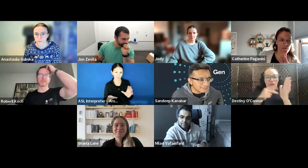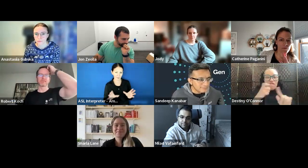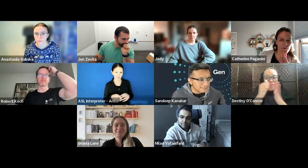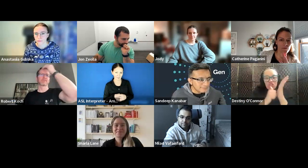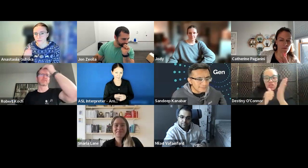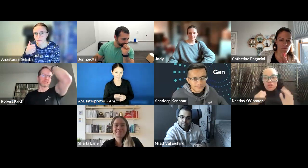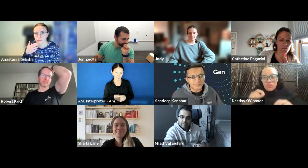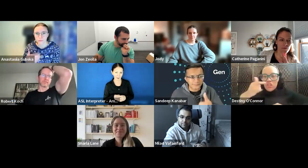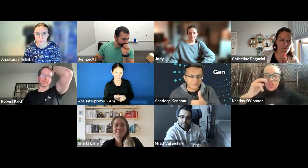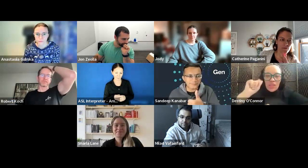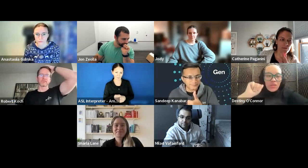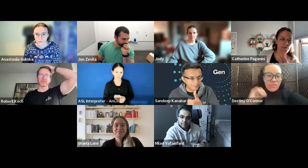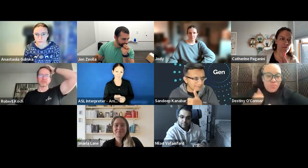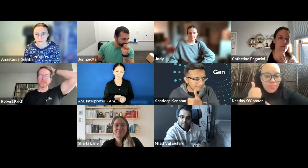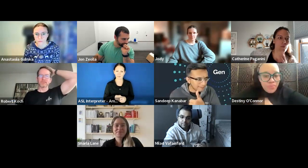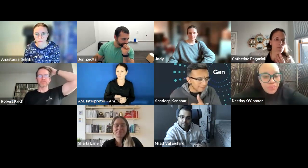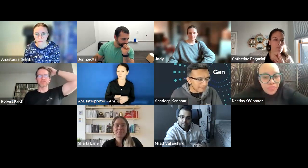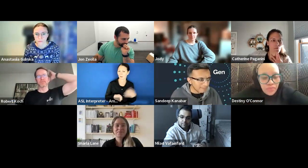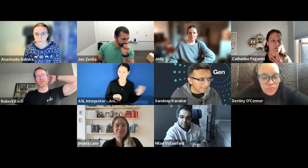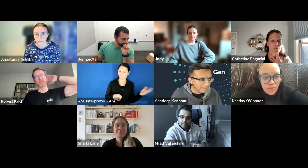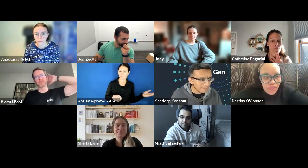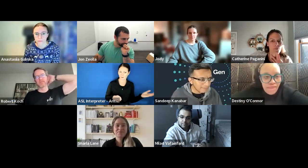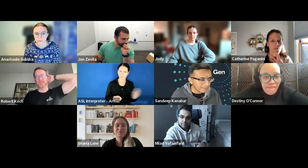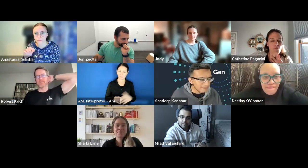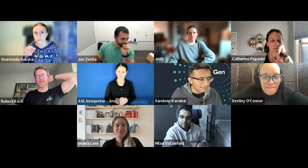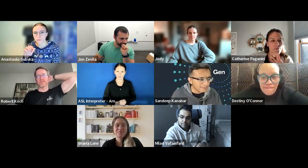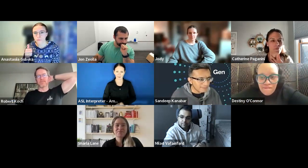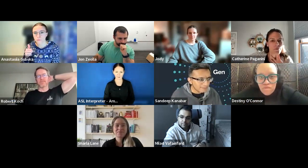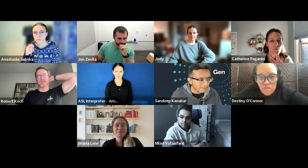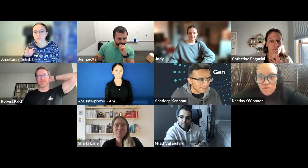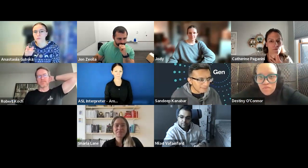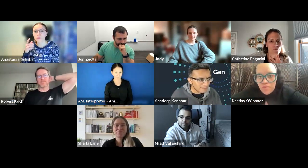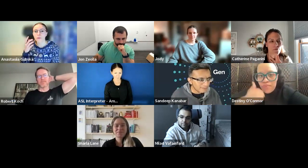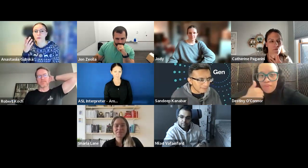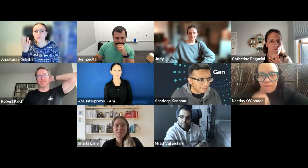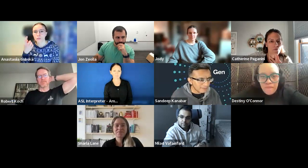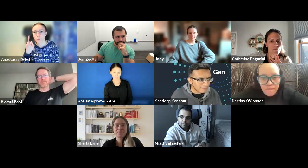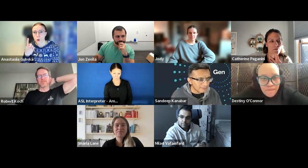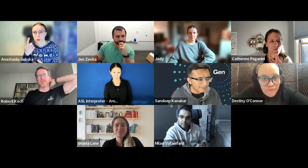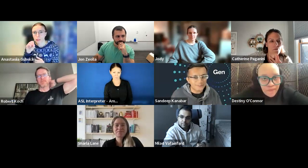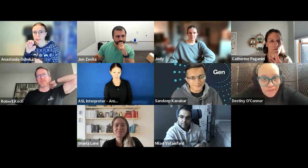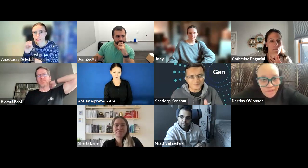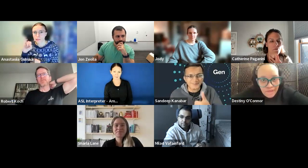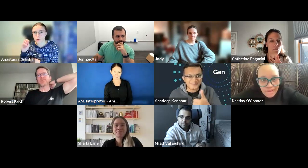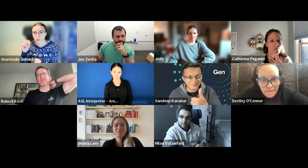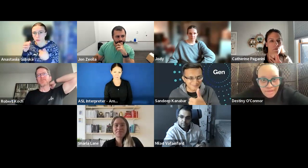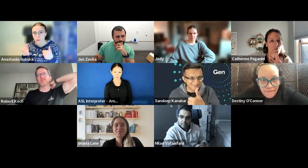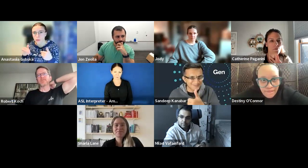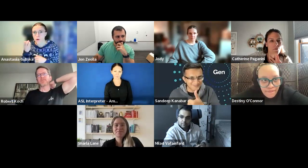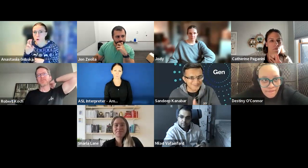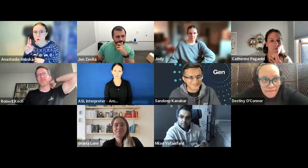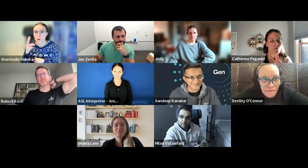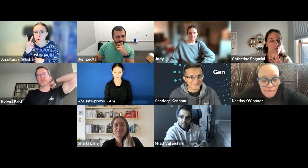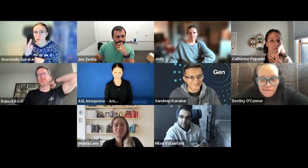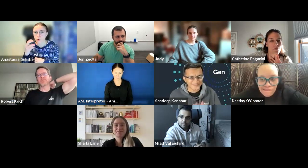figure out the context here accurately. So that's why Rob's relaying the agenda item. Great, Anastasia